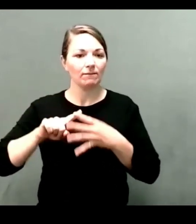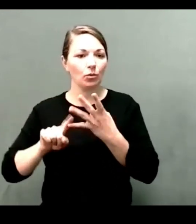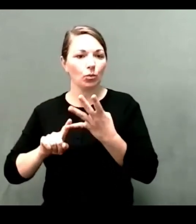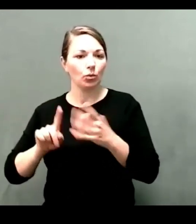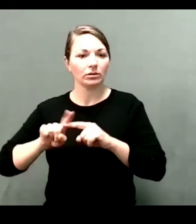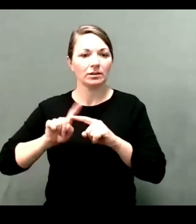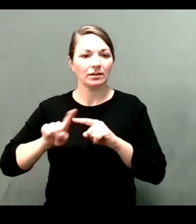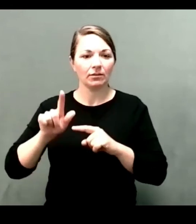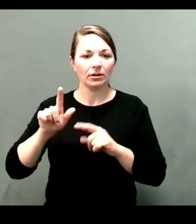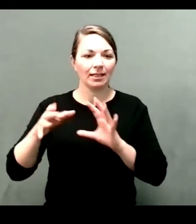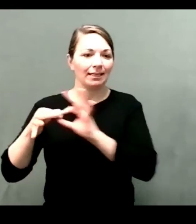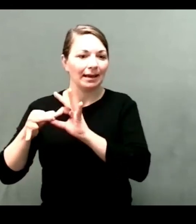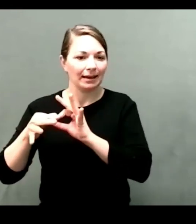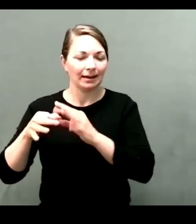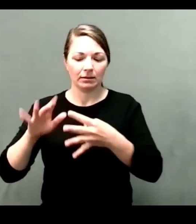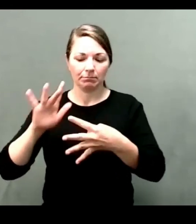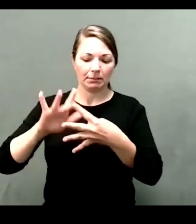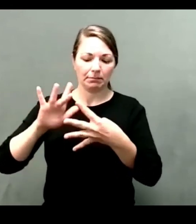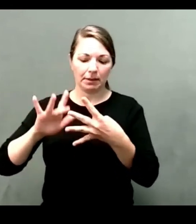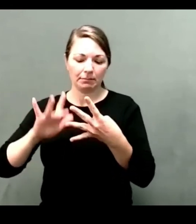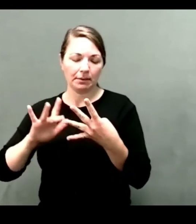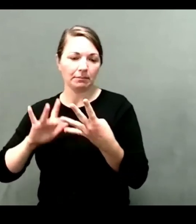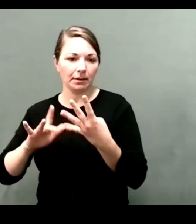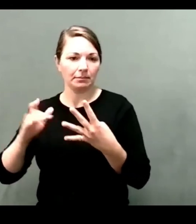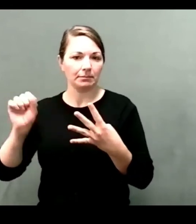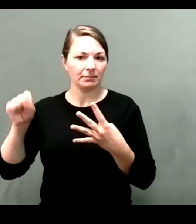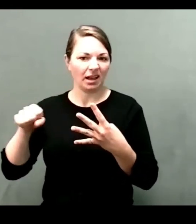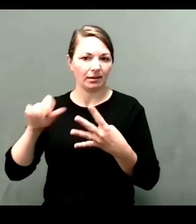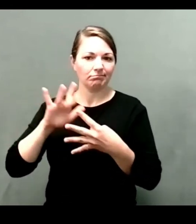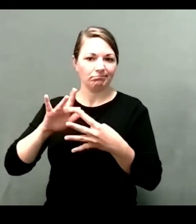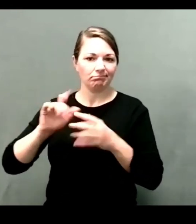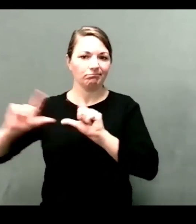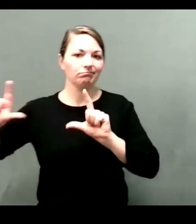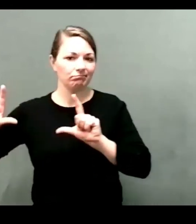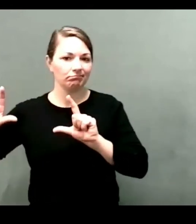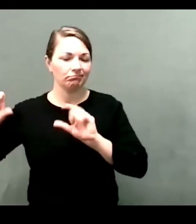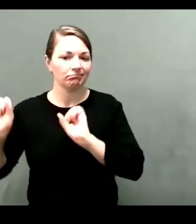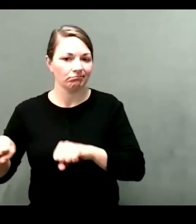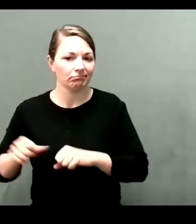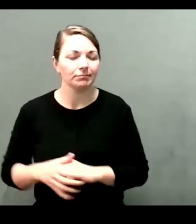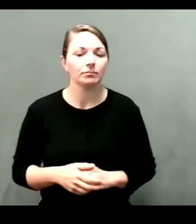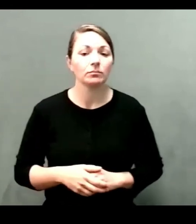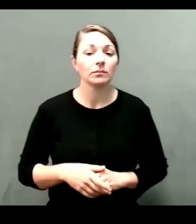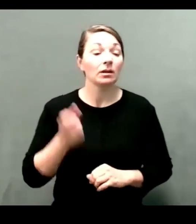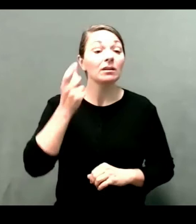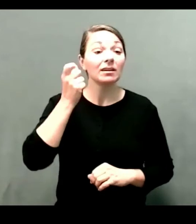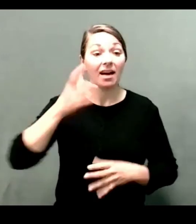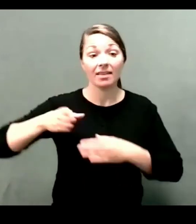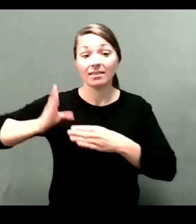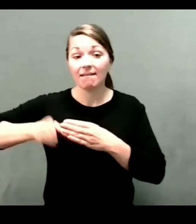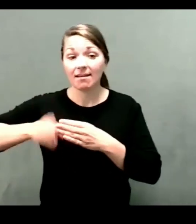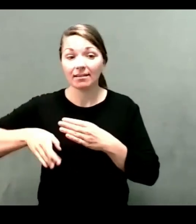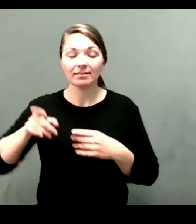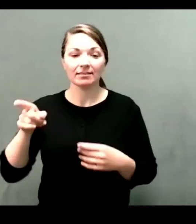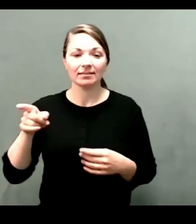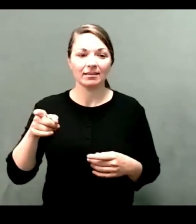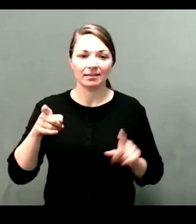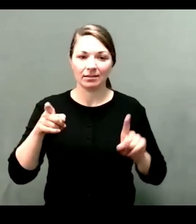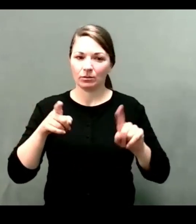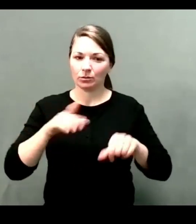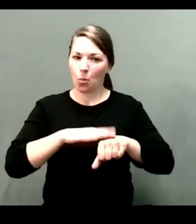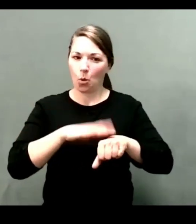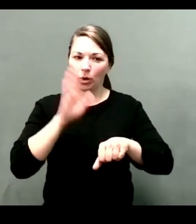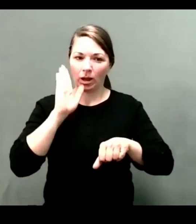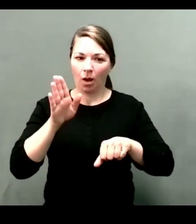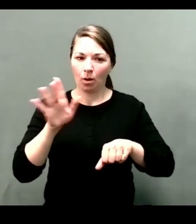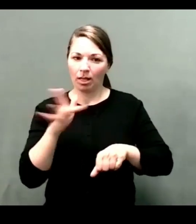want to be sure that folks are, accessing. And please note that at the end of this, just a little scrolling warning